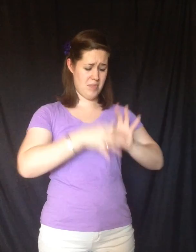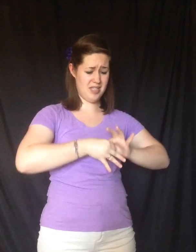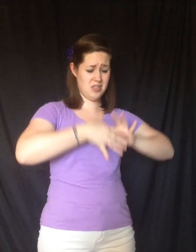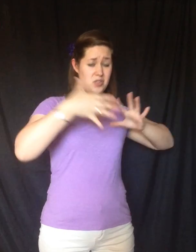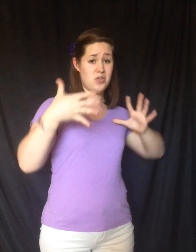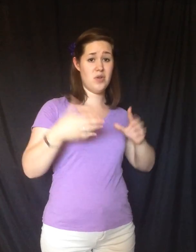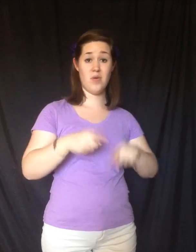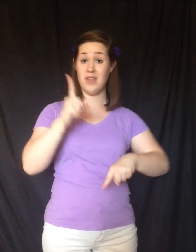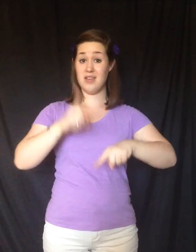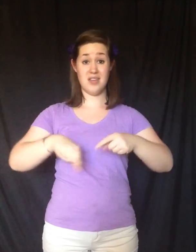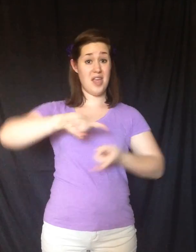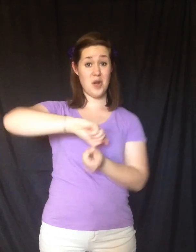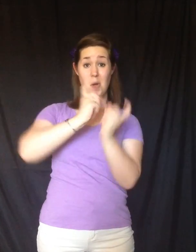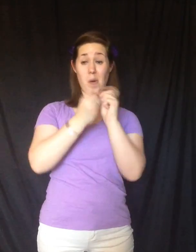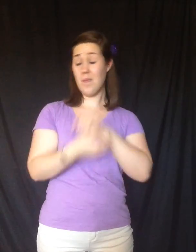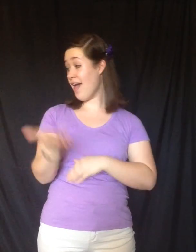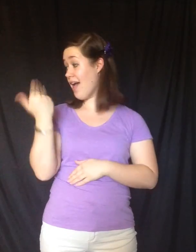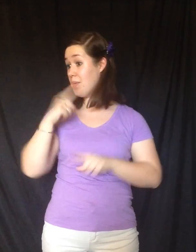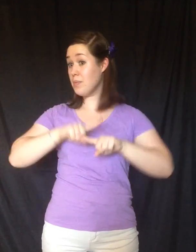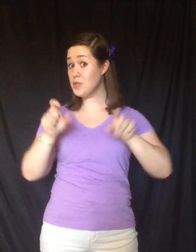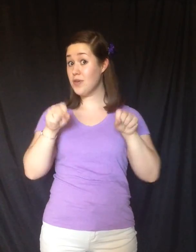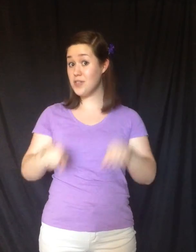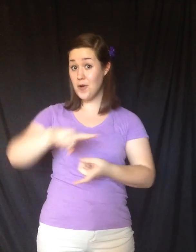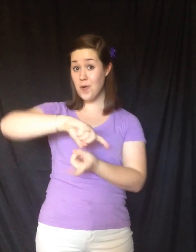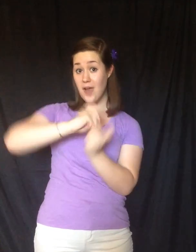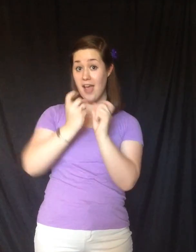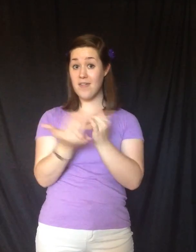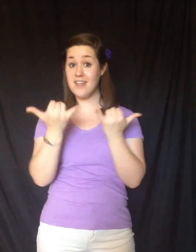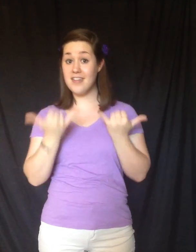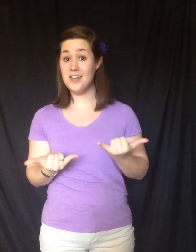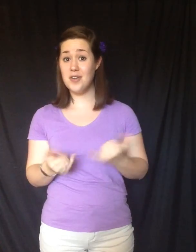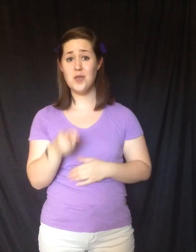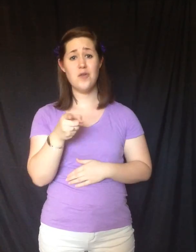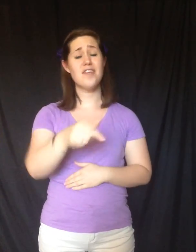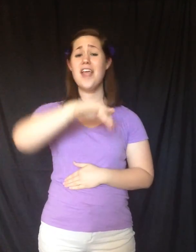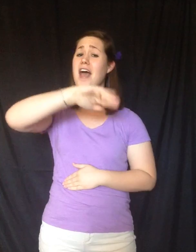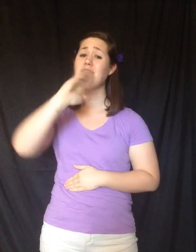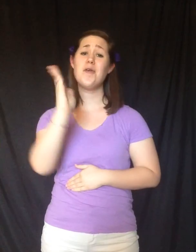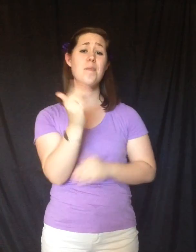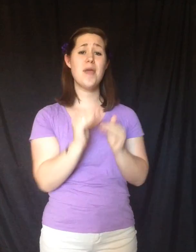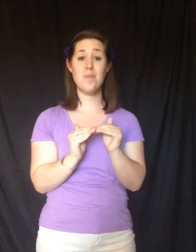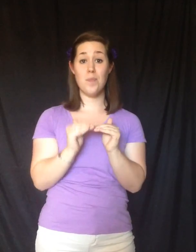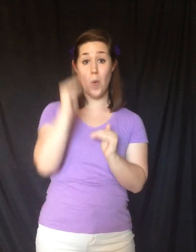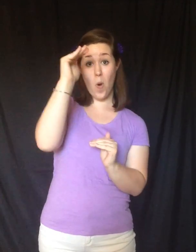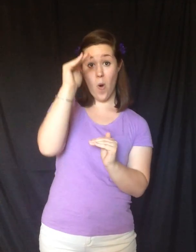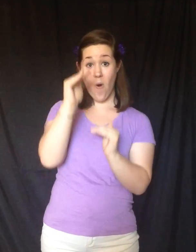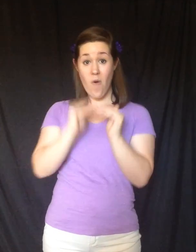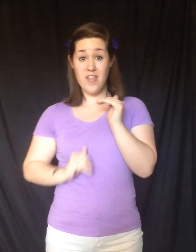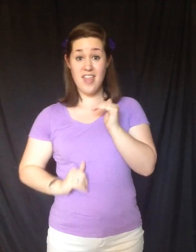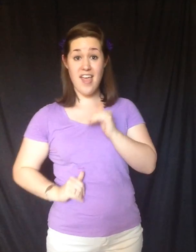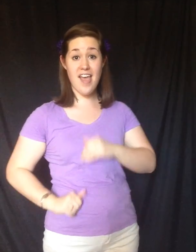the past cause you know that you can't go back, but you can turn around, you've never been more than.